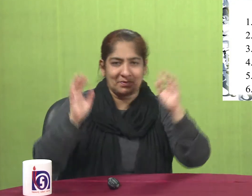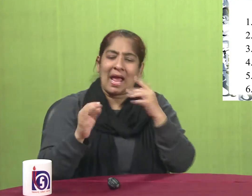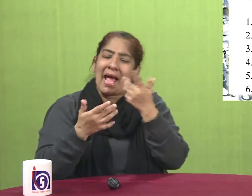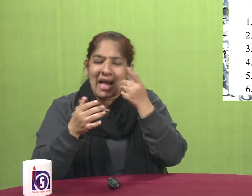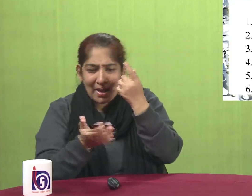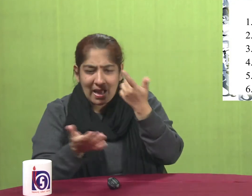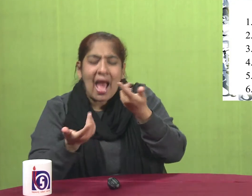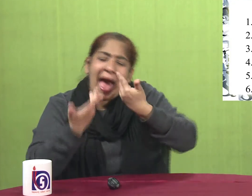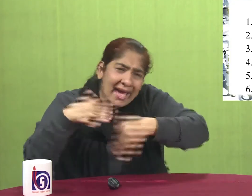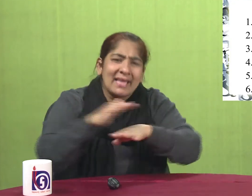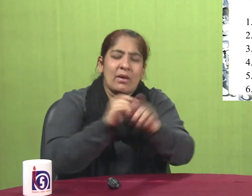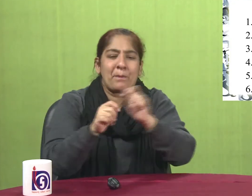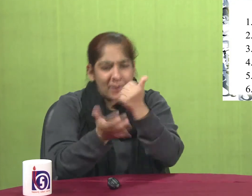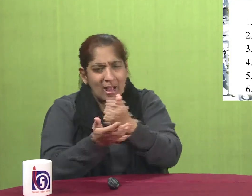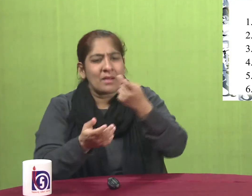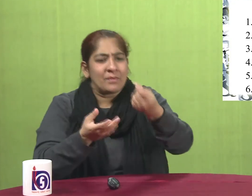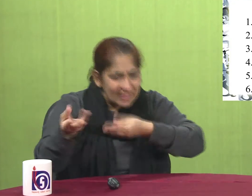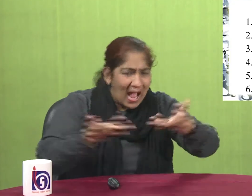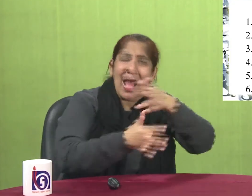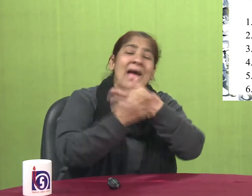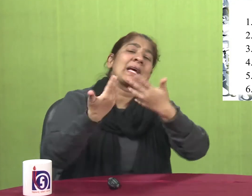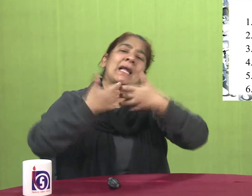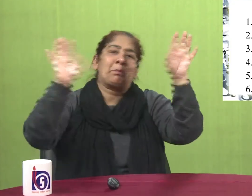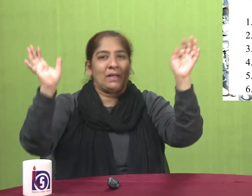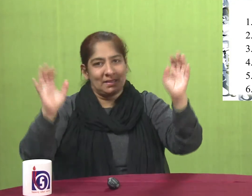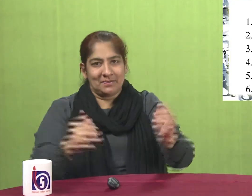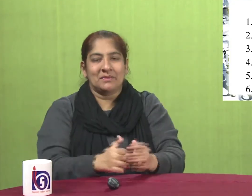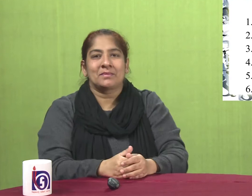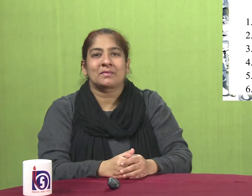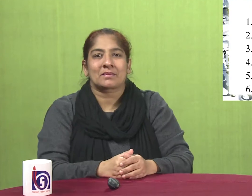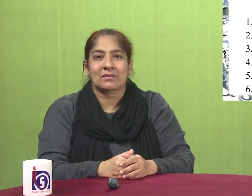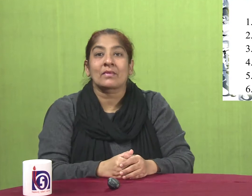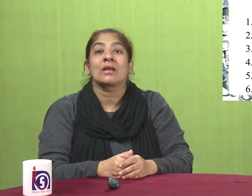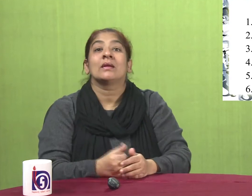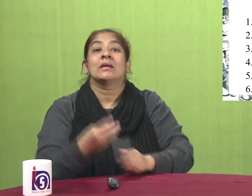There's unlimited use, there's no boundation to the limit you can use.